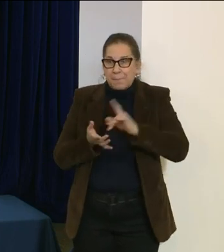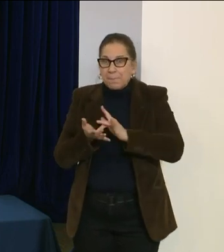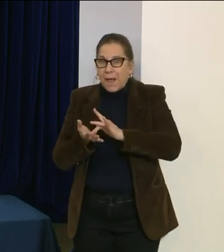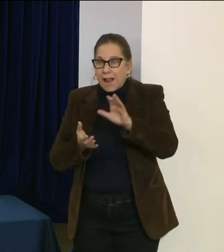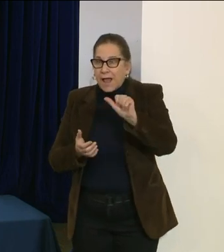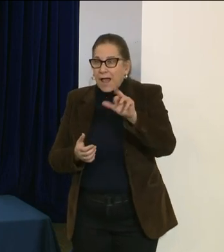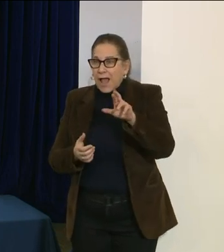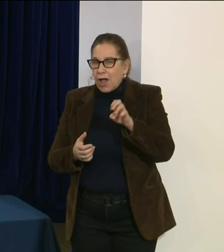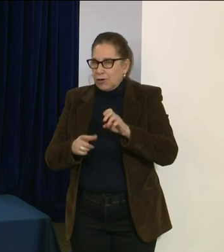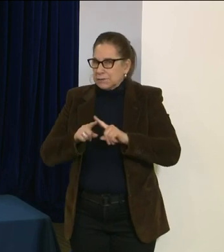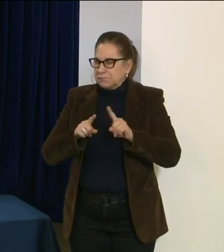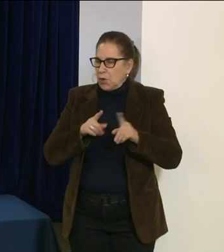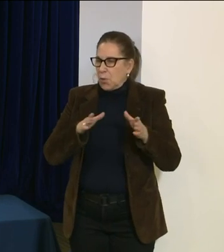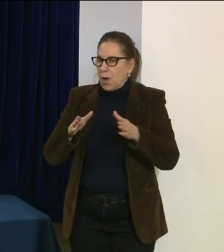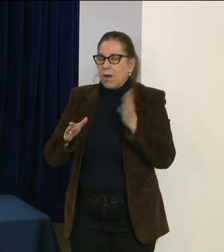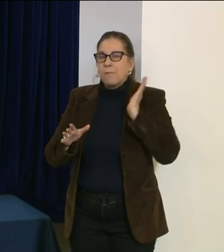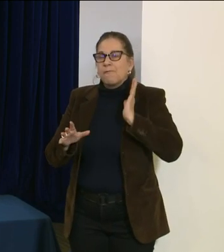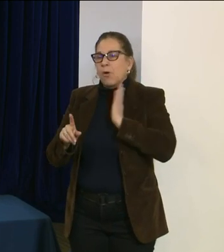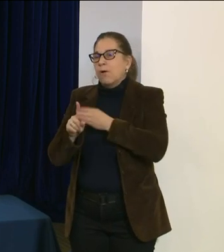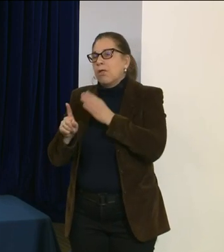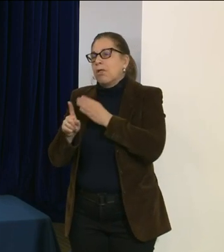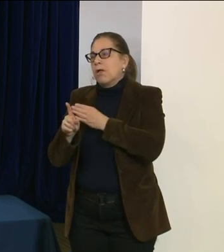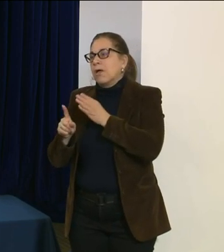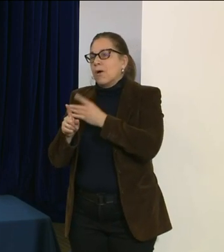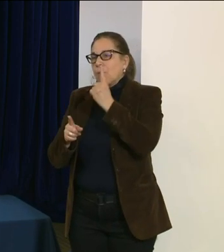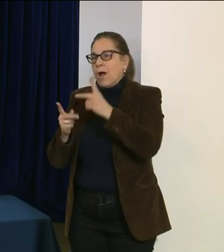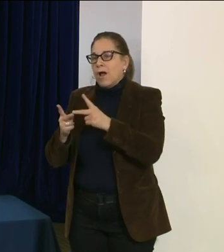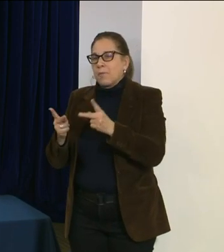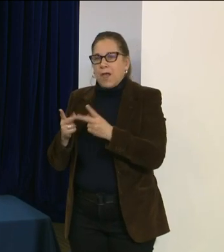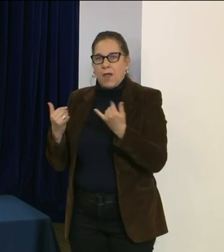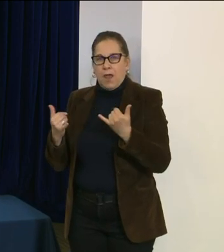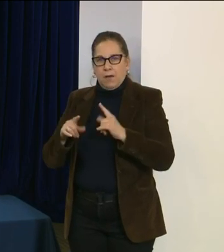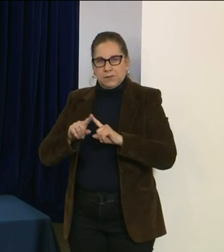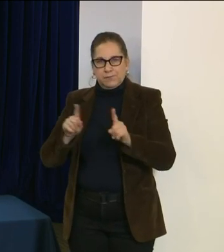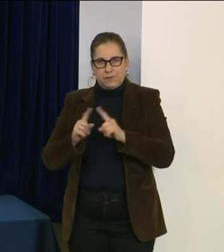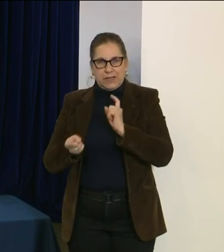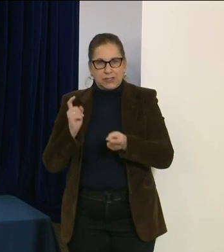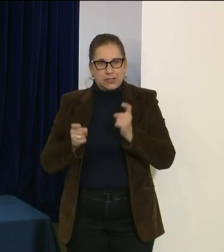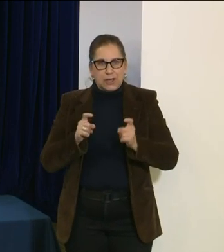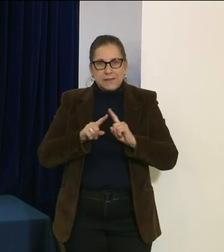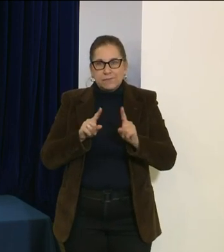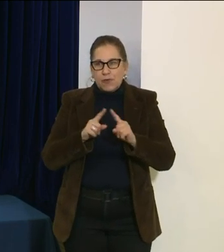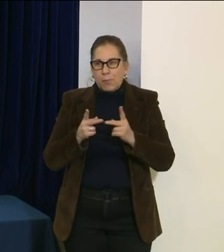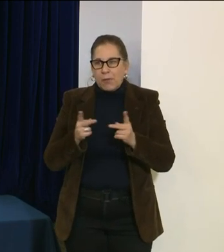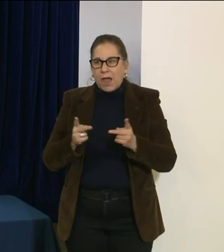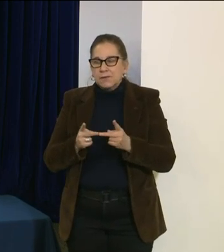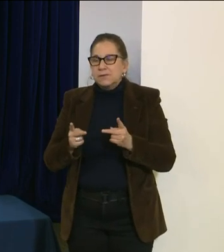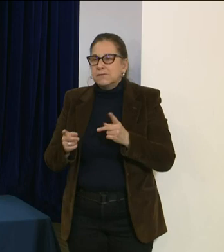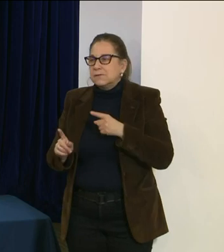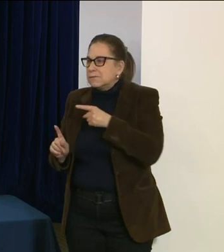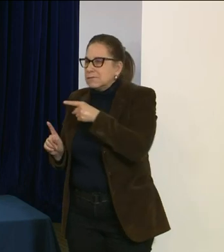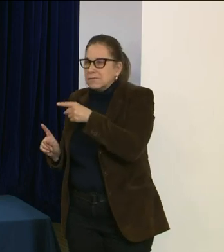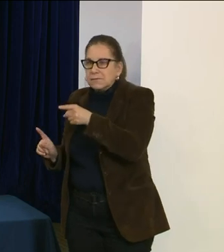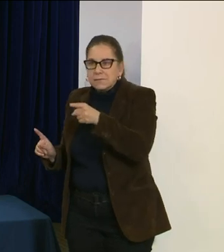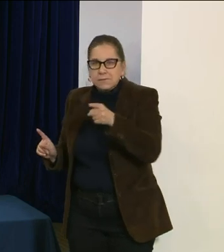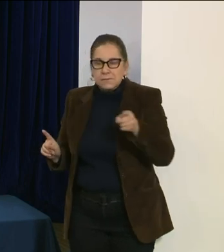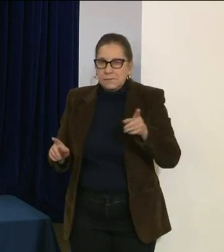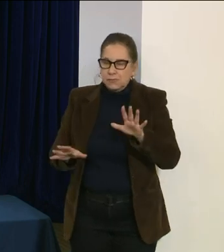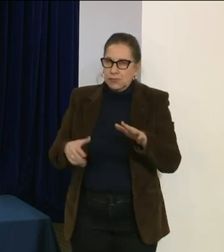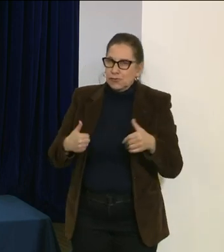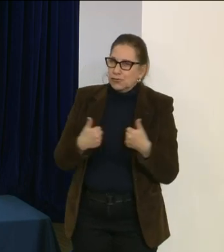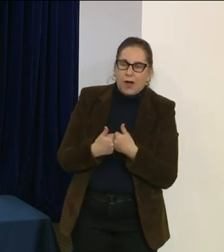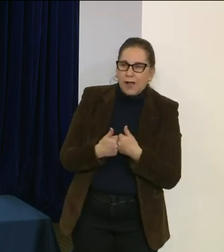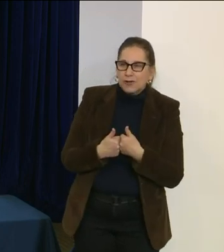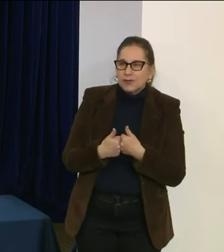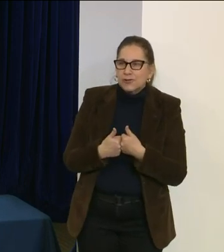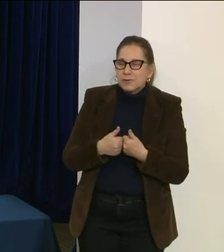so far. We know that these are very challenging and unprecedented times, but the way that you have responded